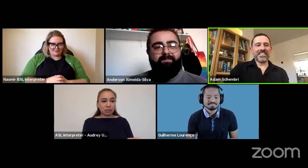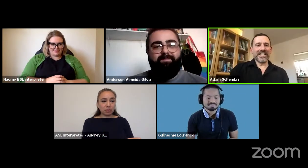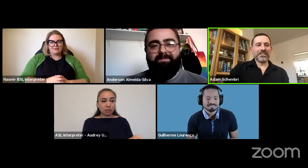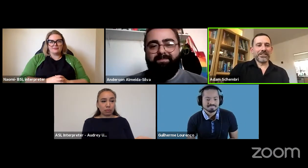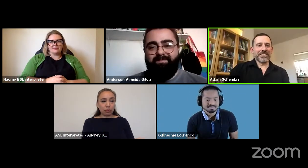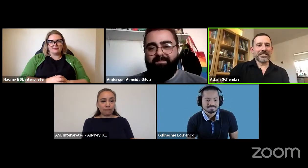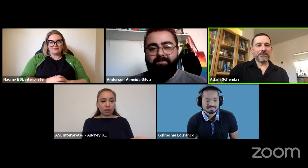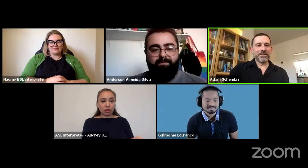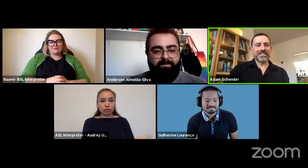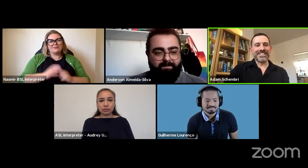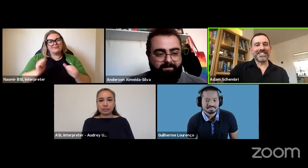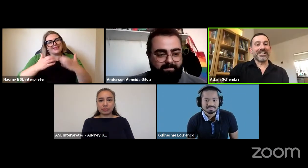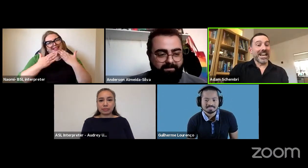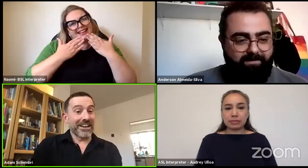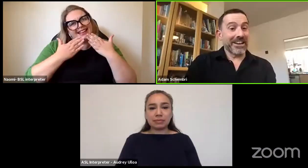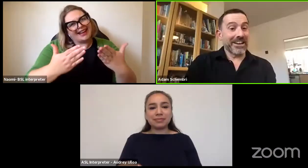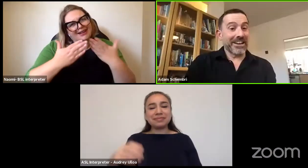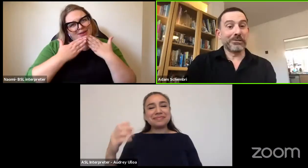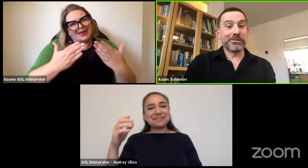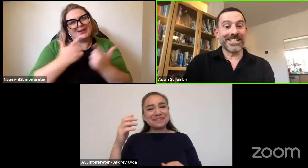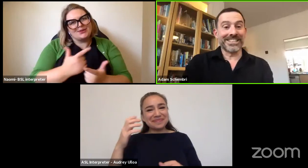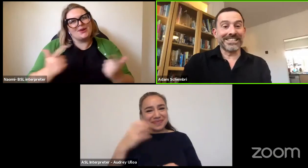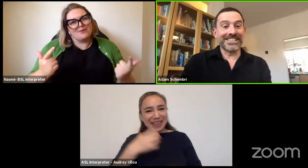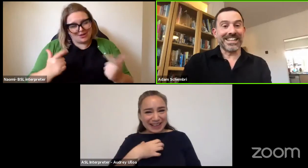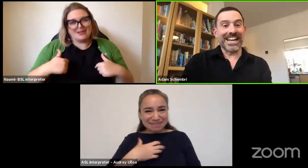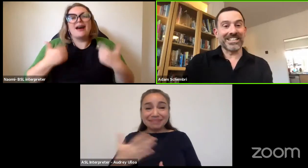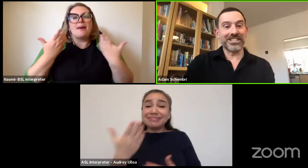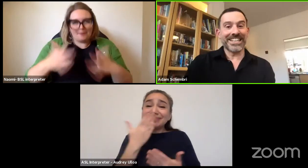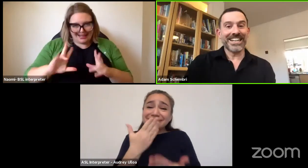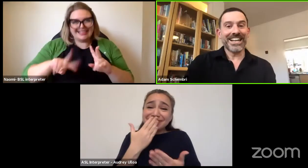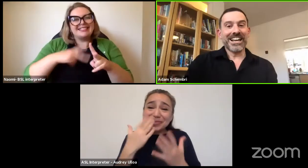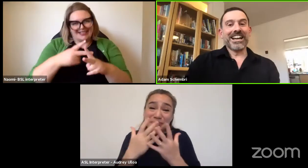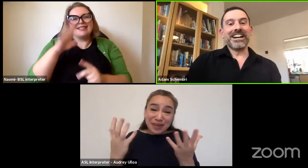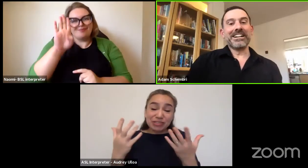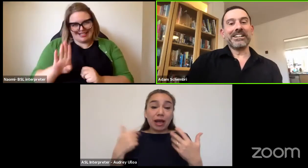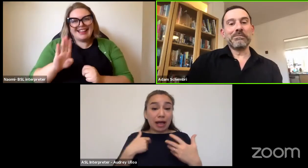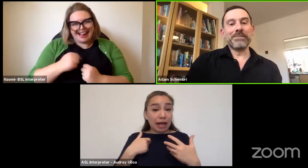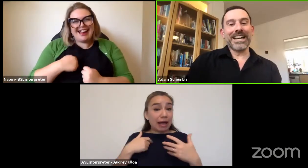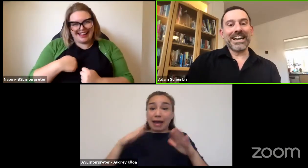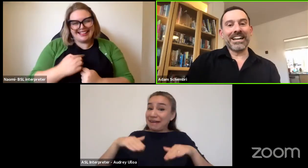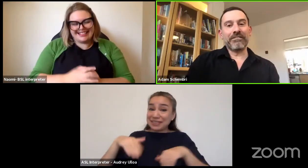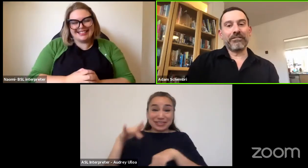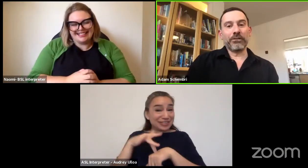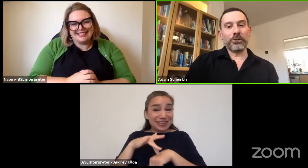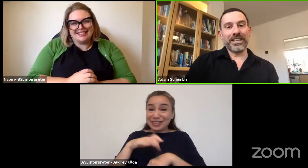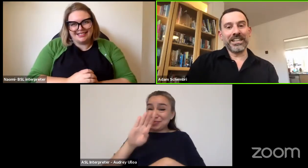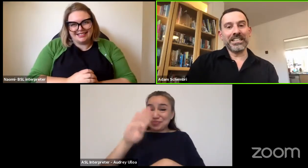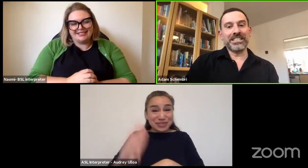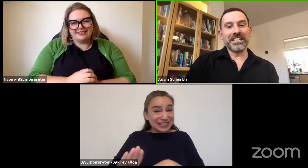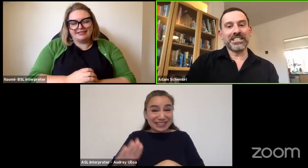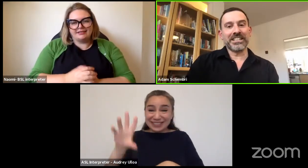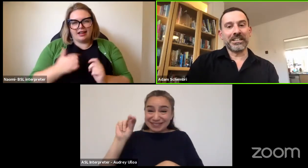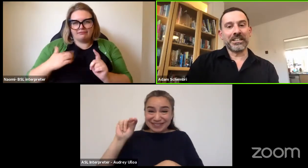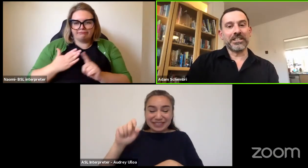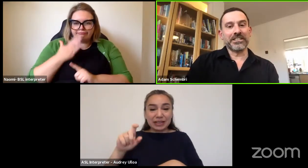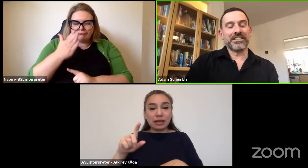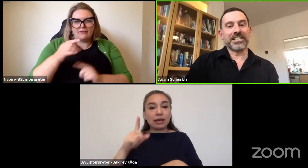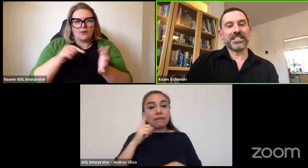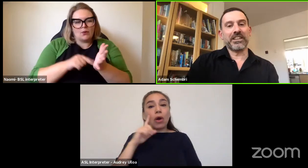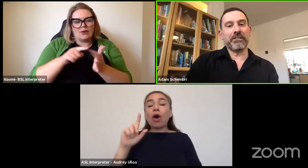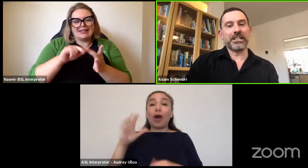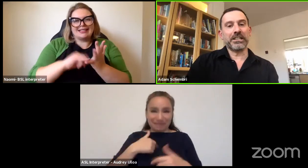Hi, thank you. Thank you so much, Anderson. I have been to Brazil, actually, for the TISLA,